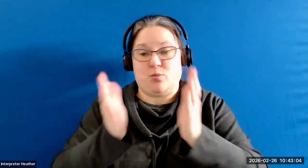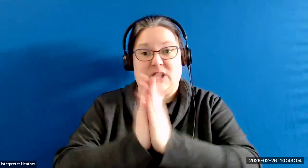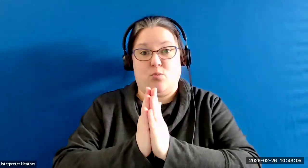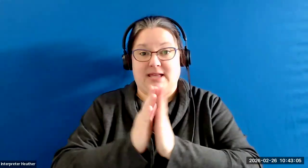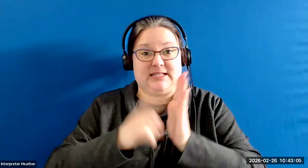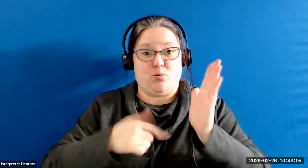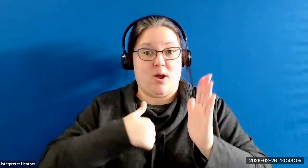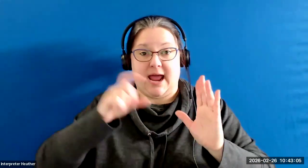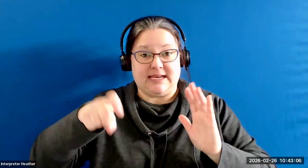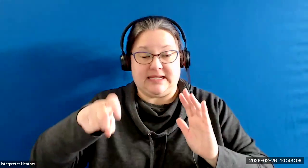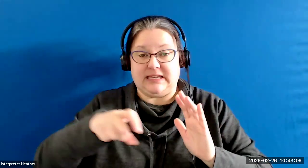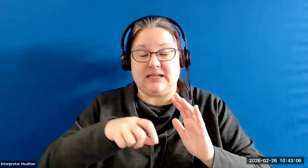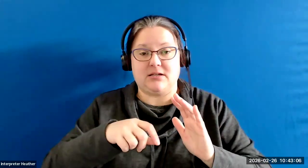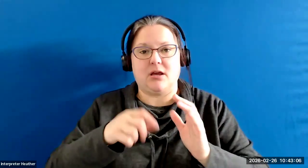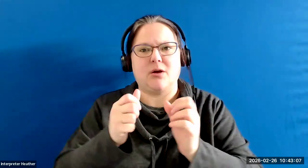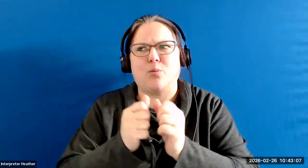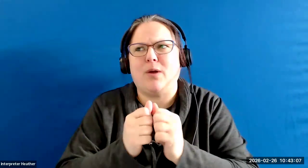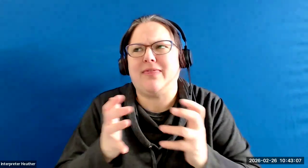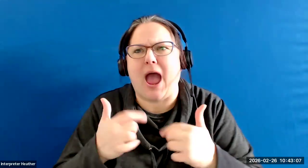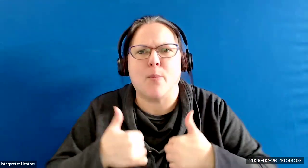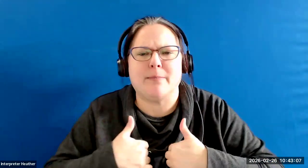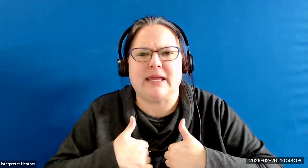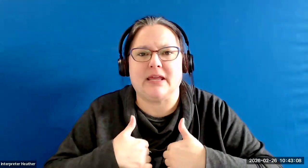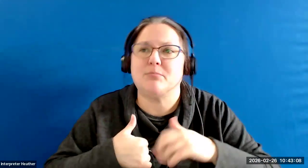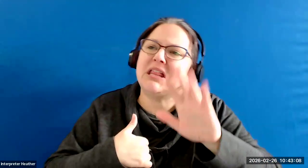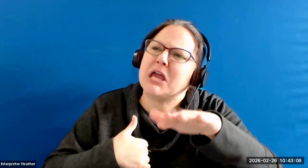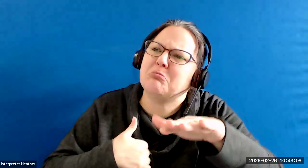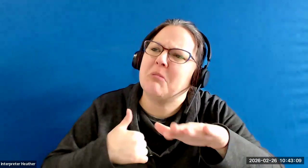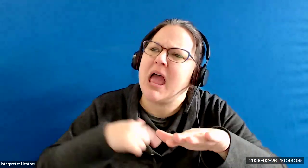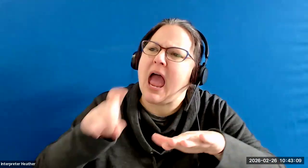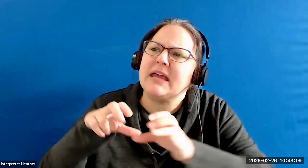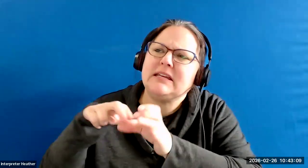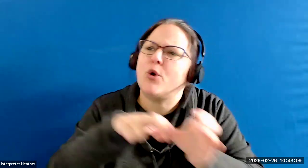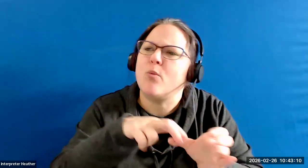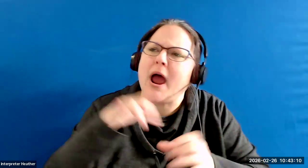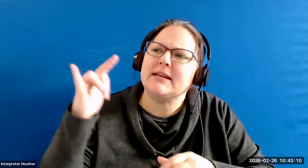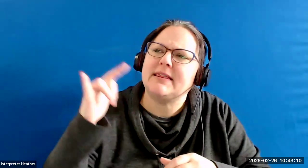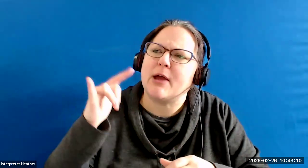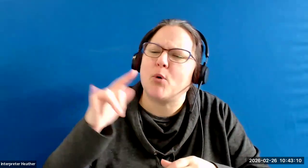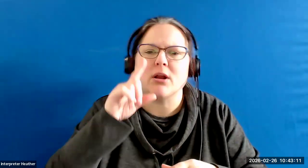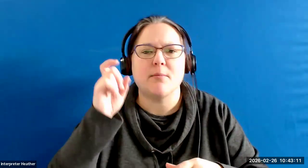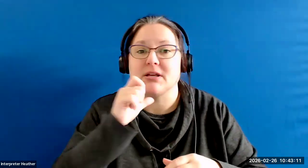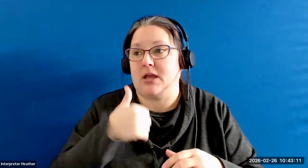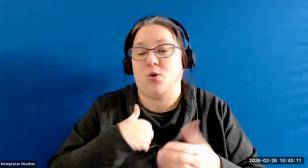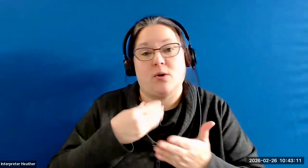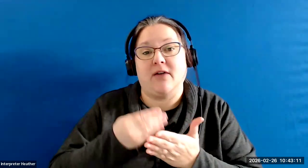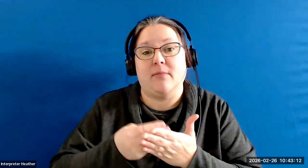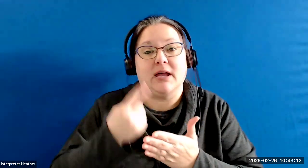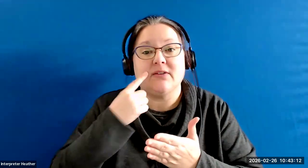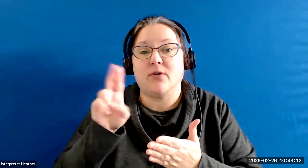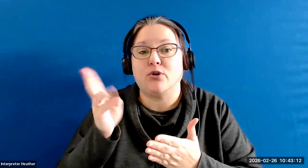that I need, without putting forward, hey, I need a ride to the airport because I don't have money for an